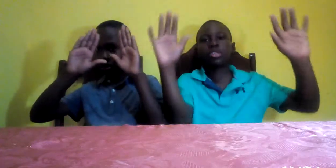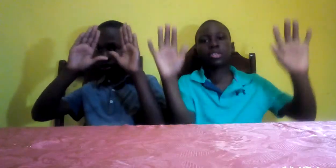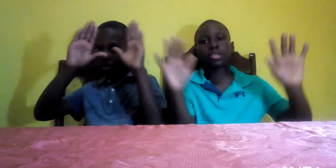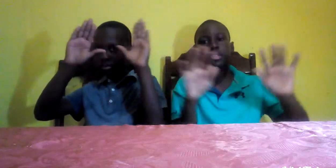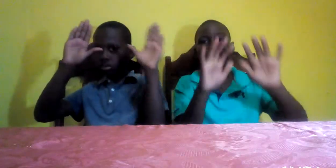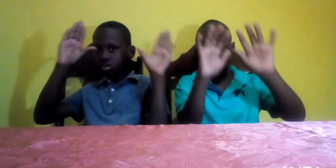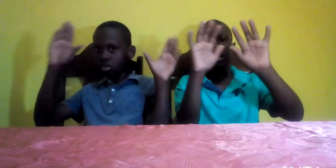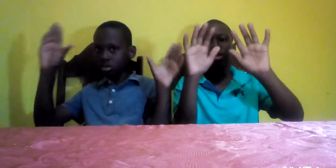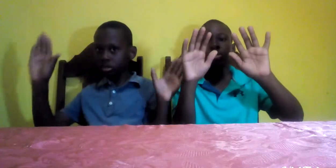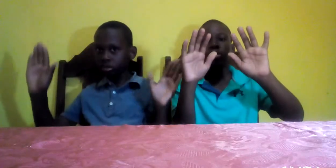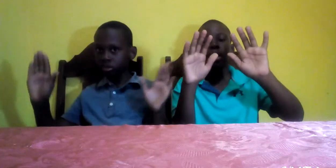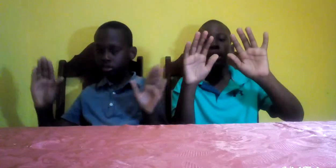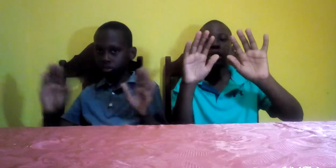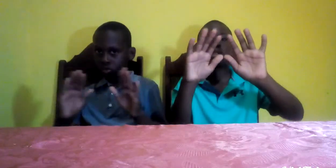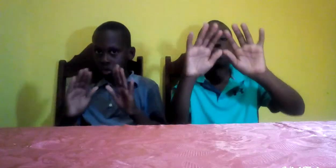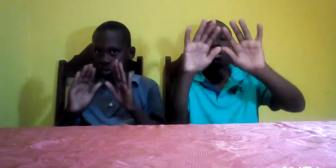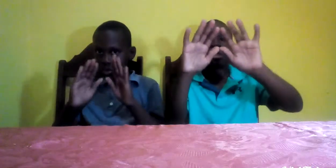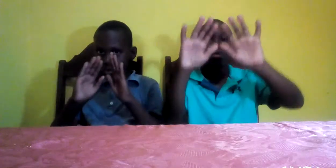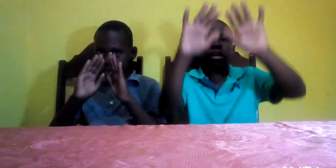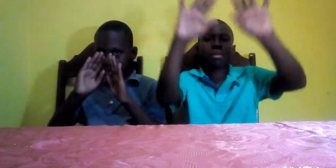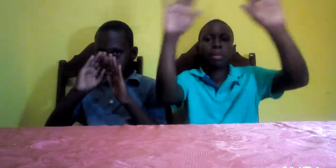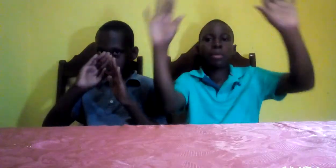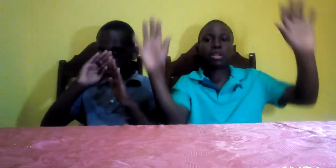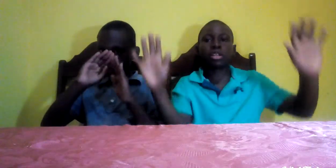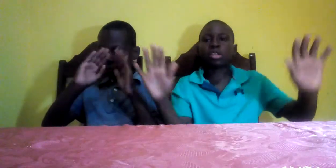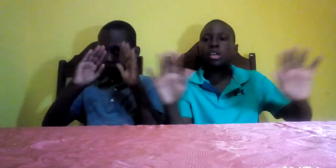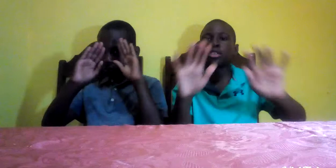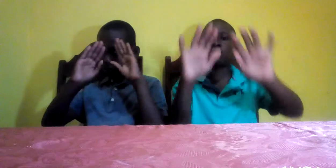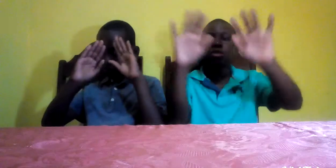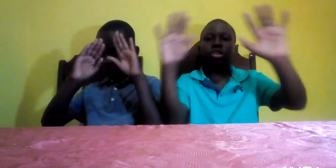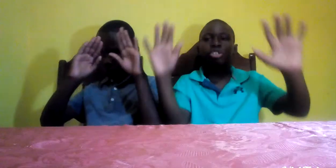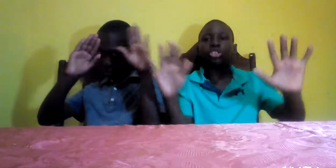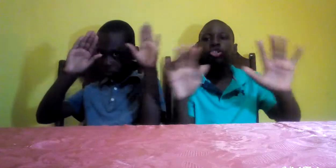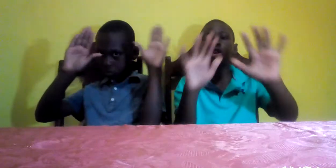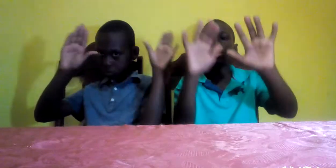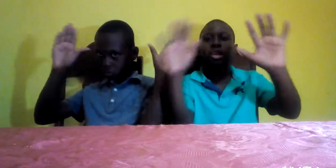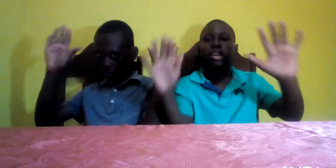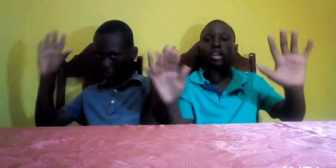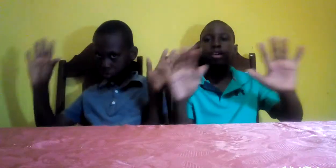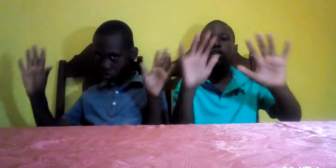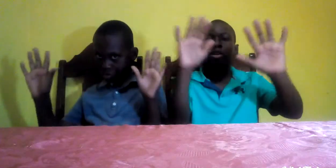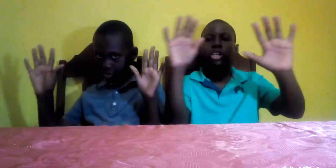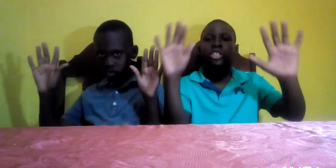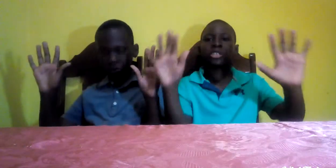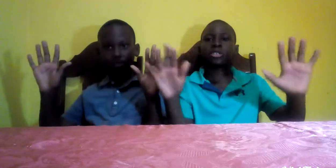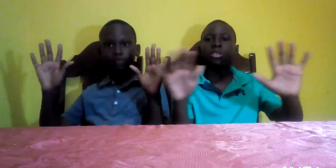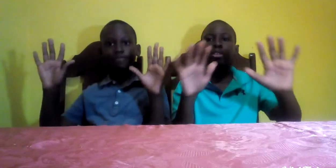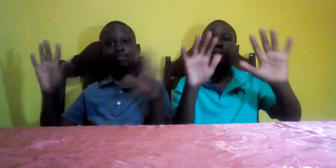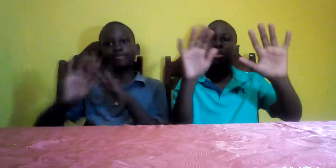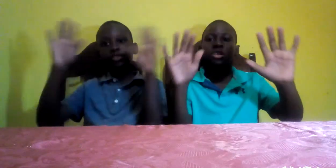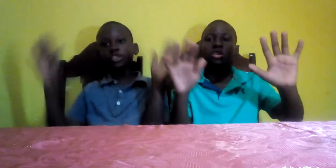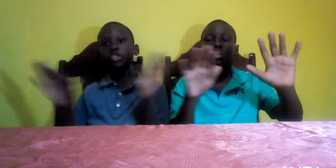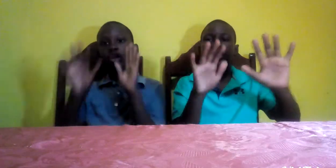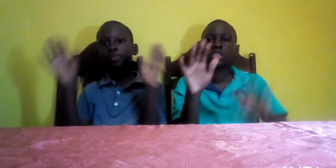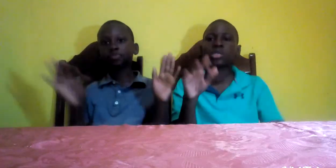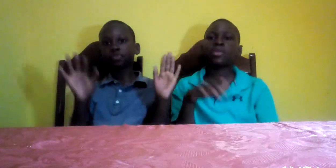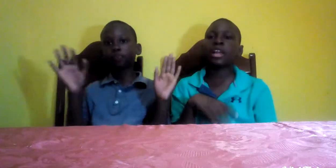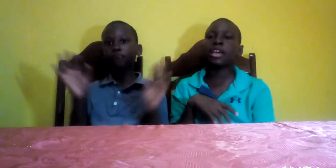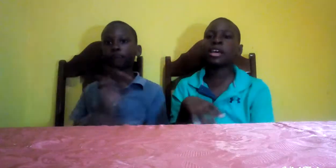Sunday. You do like this. Split them apart and do this. Sunday. Sunday. Spelling